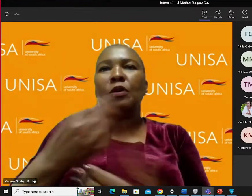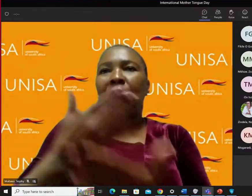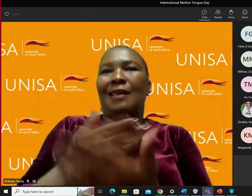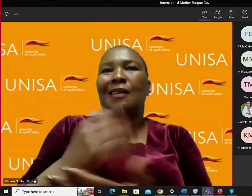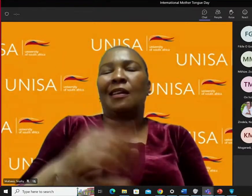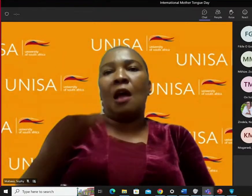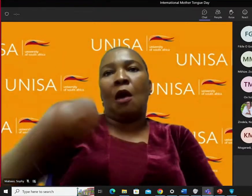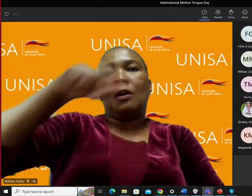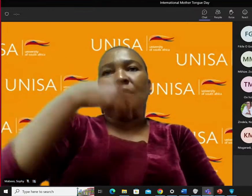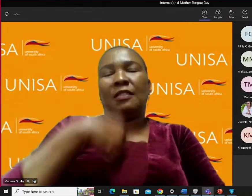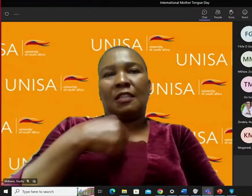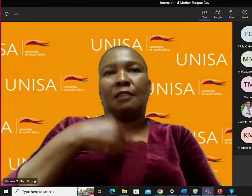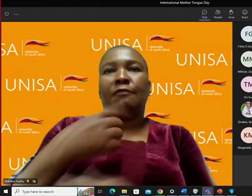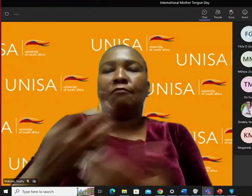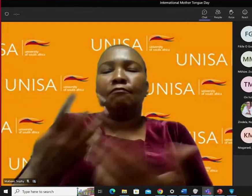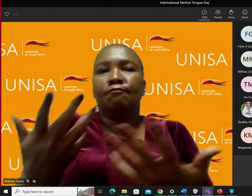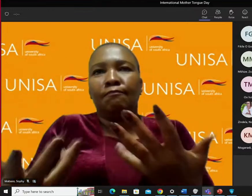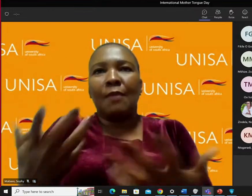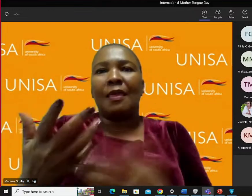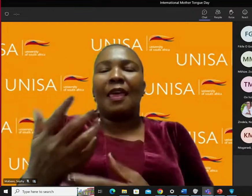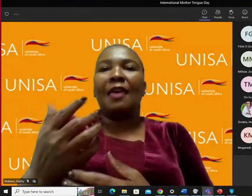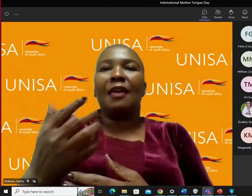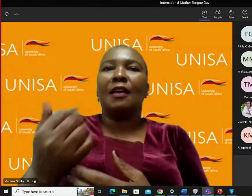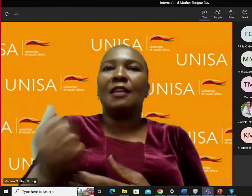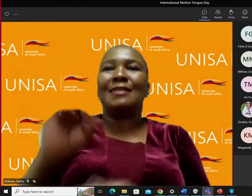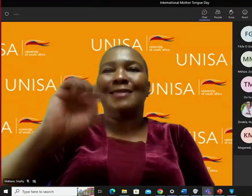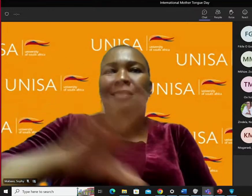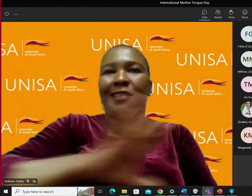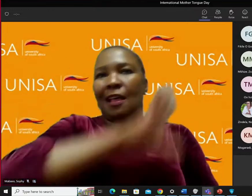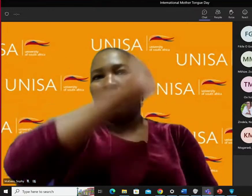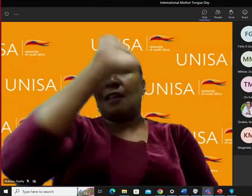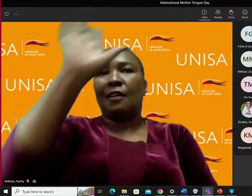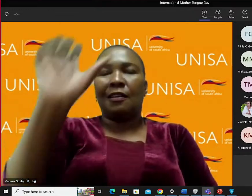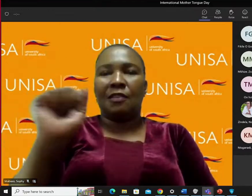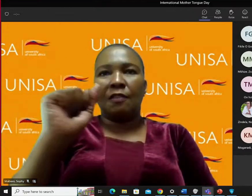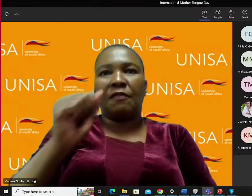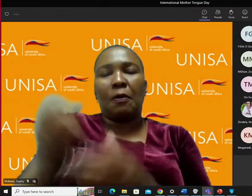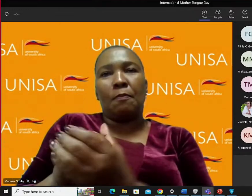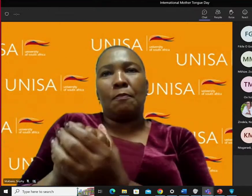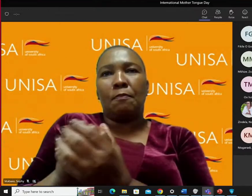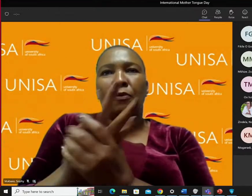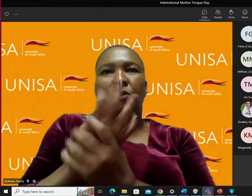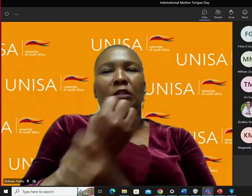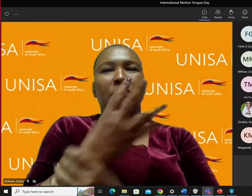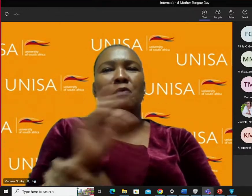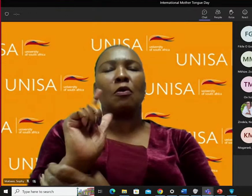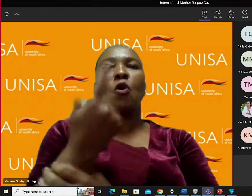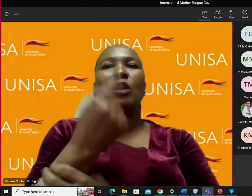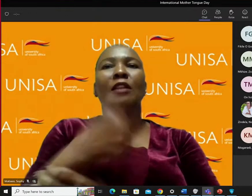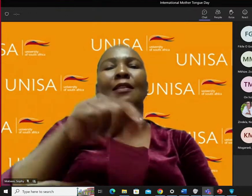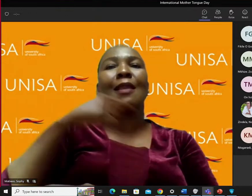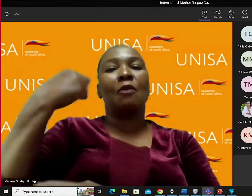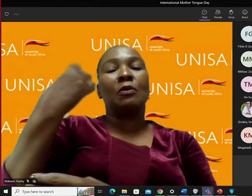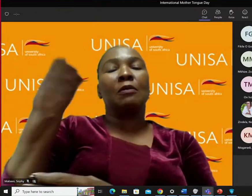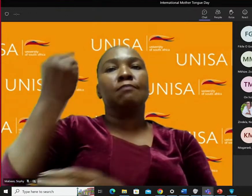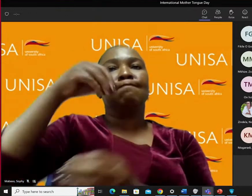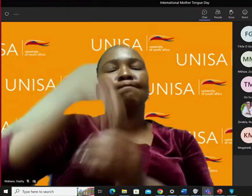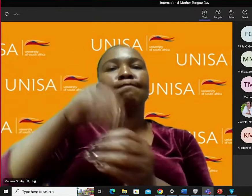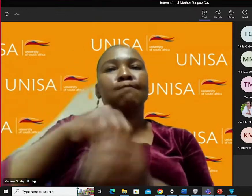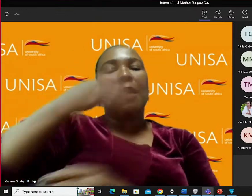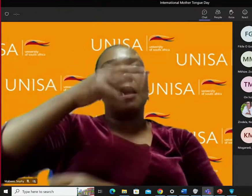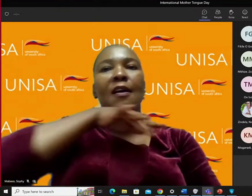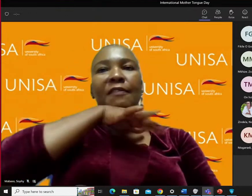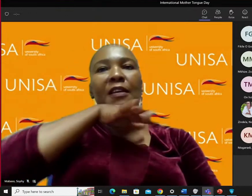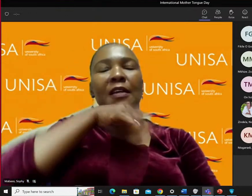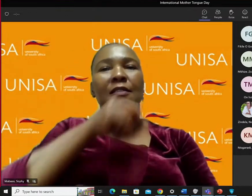ourselves a South African product with all of the languages included. Afrikaans, just as